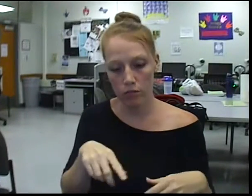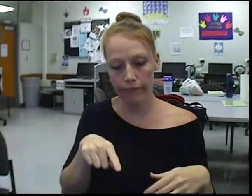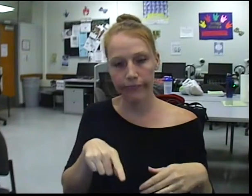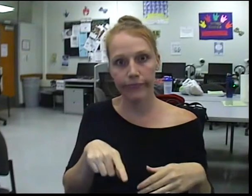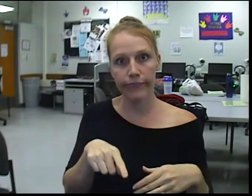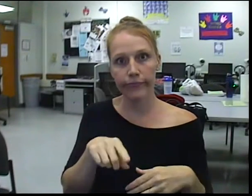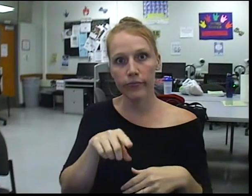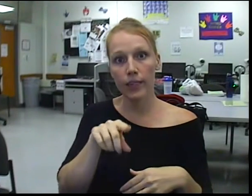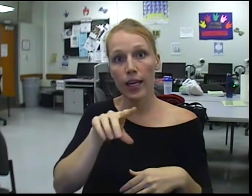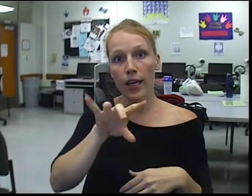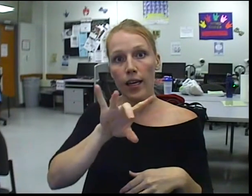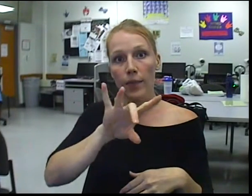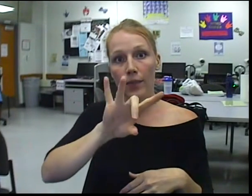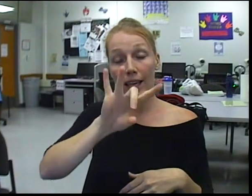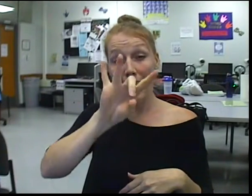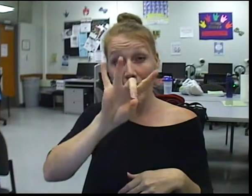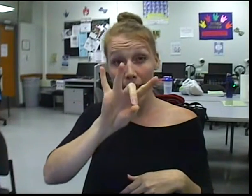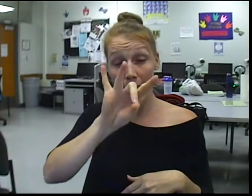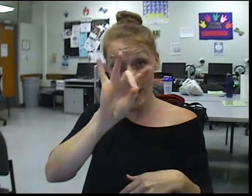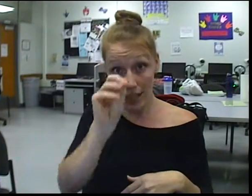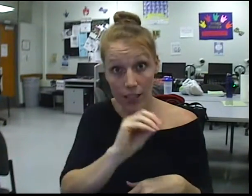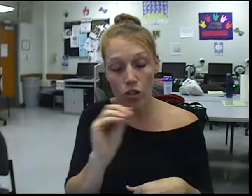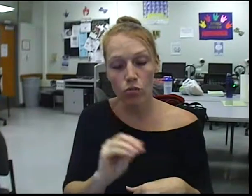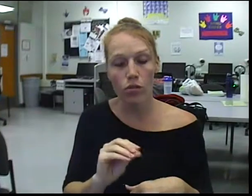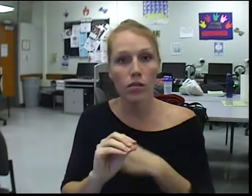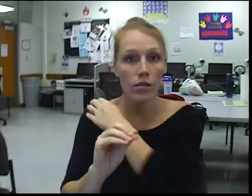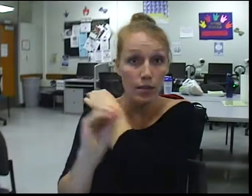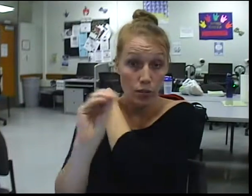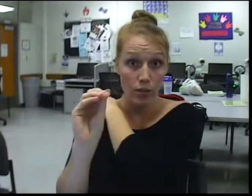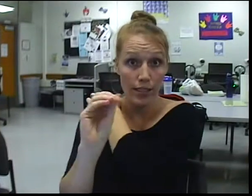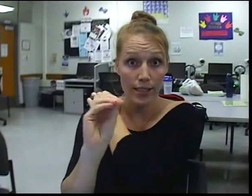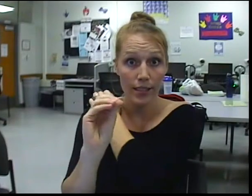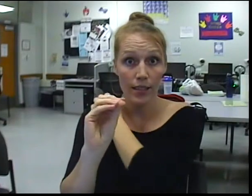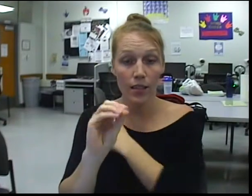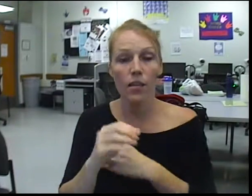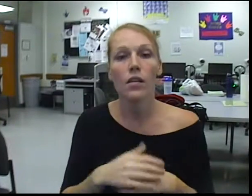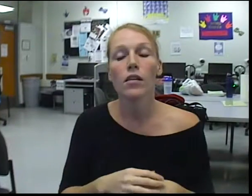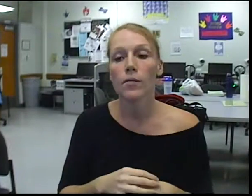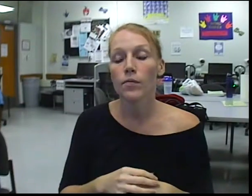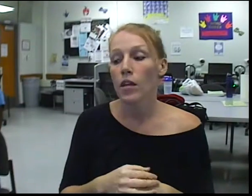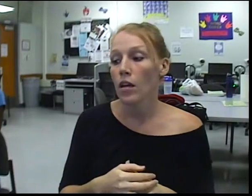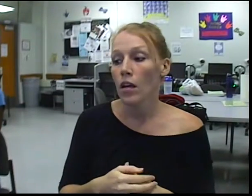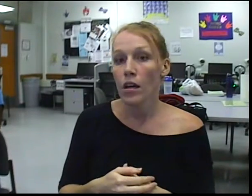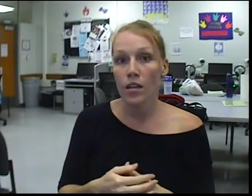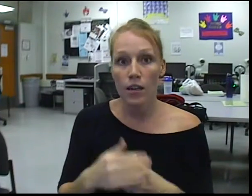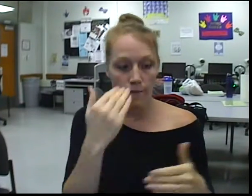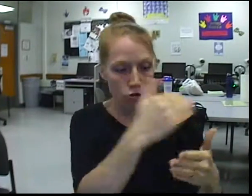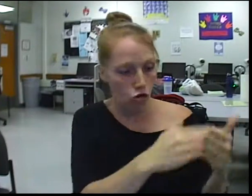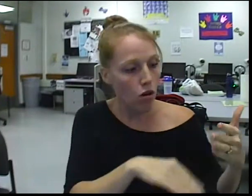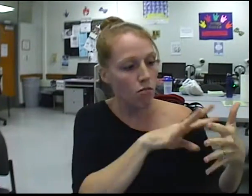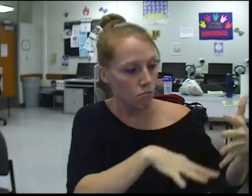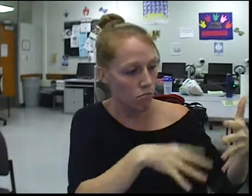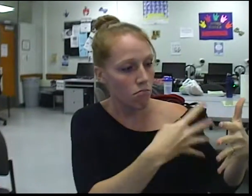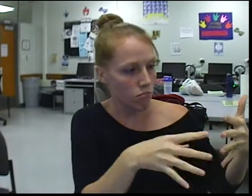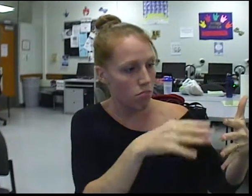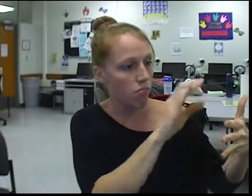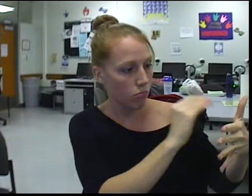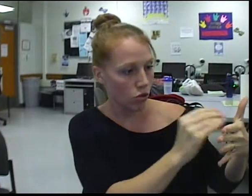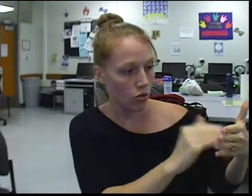And I have a little chart that some weather guy has told me that in this chart, or on this